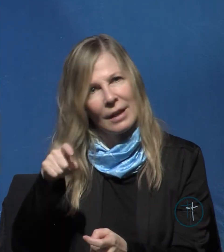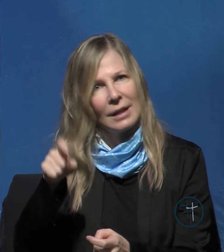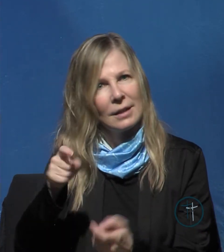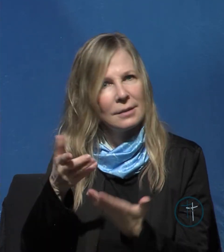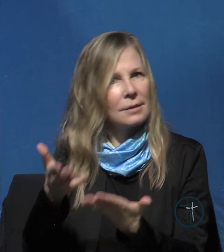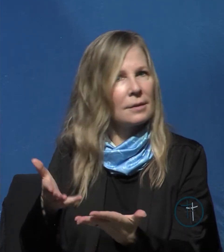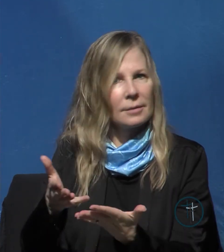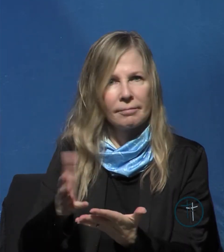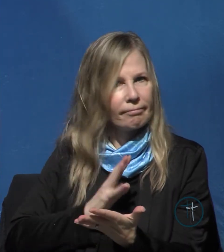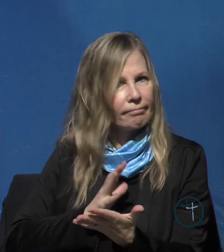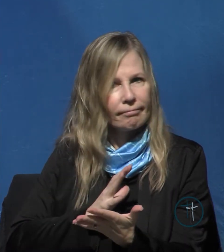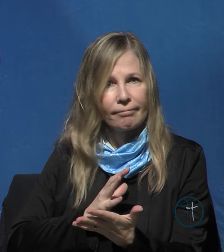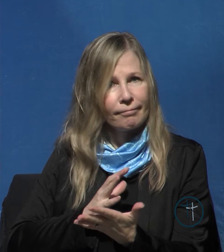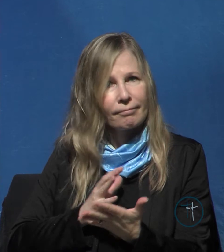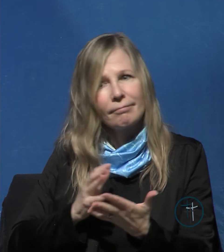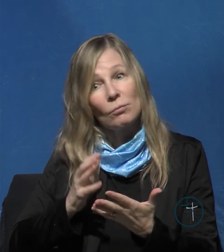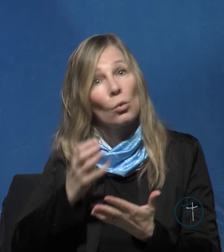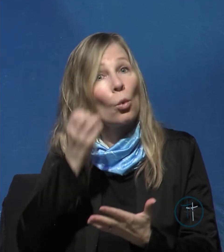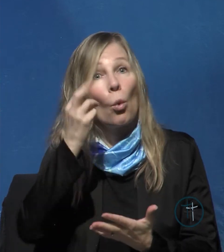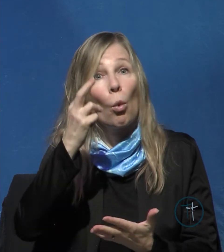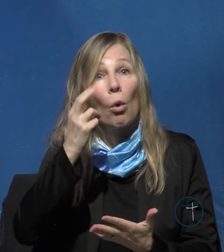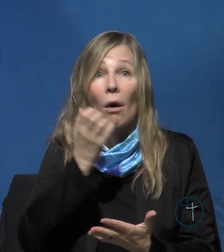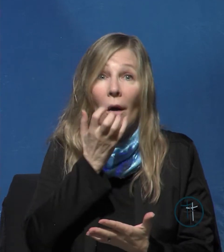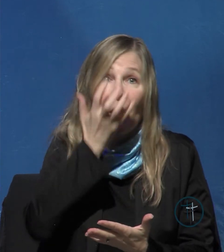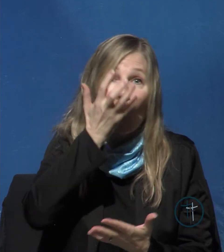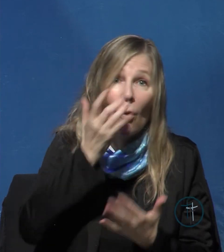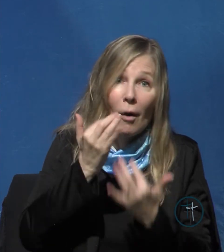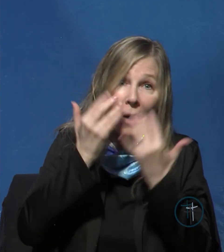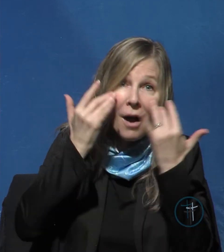saints, practicing hospitality.